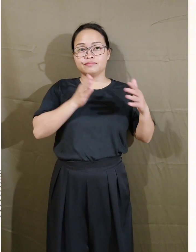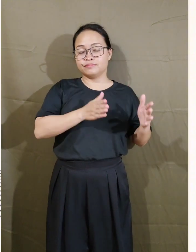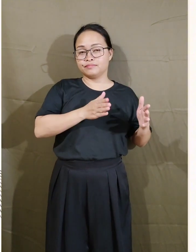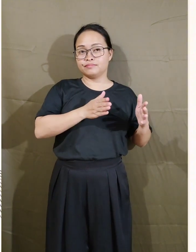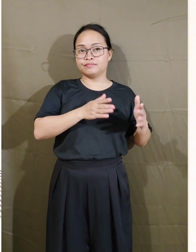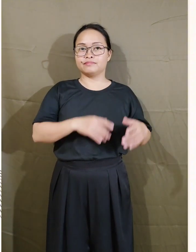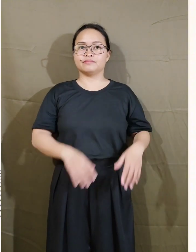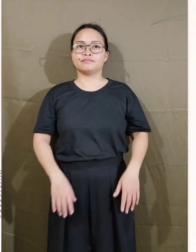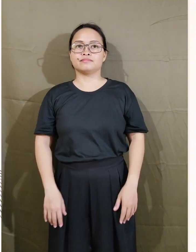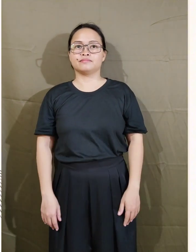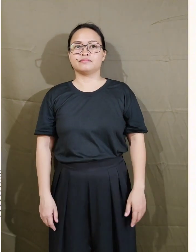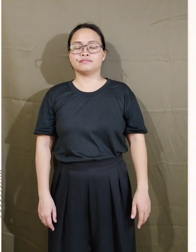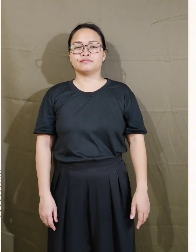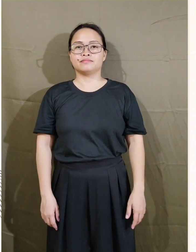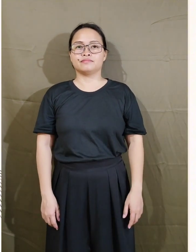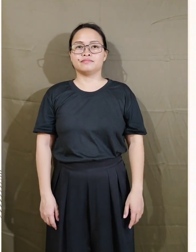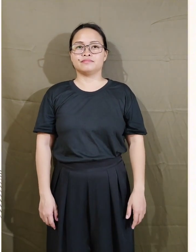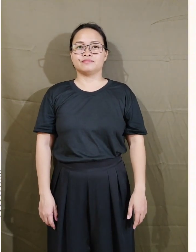Next,